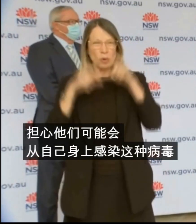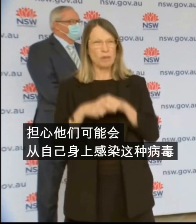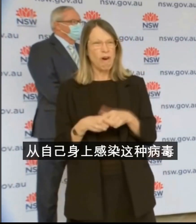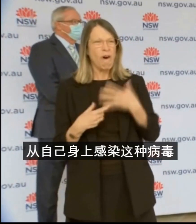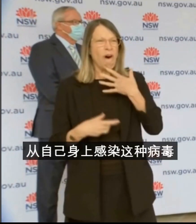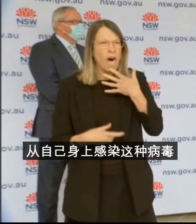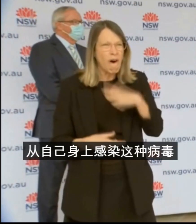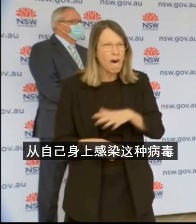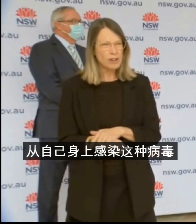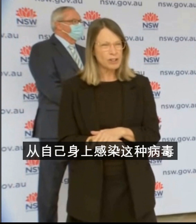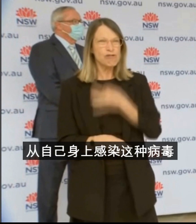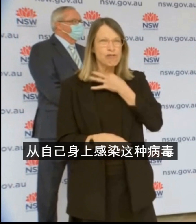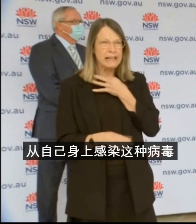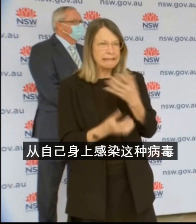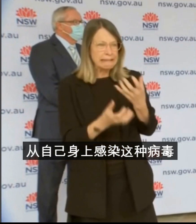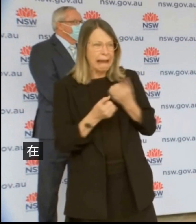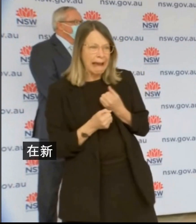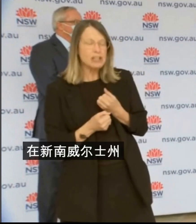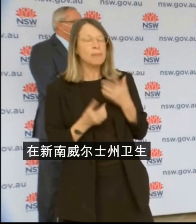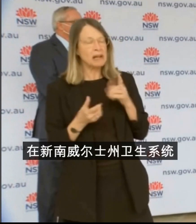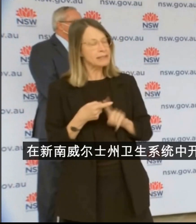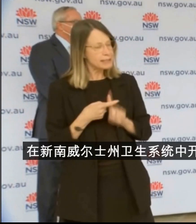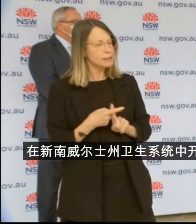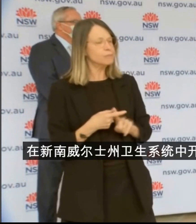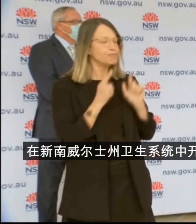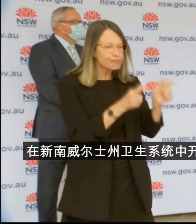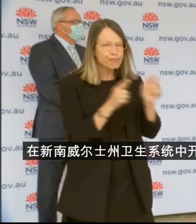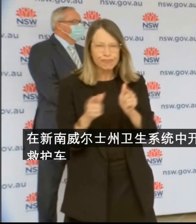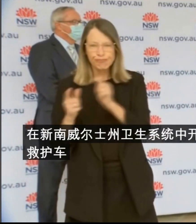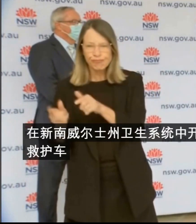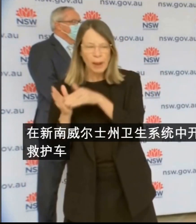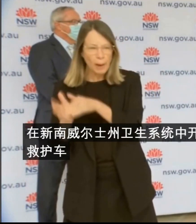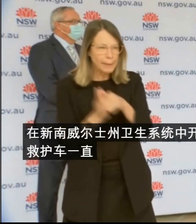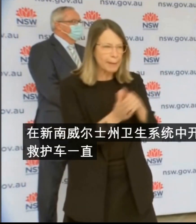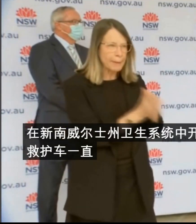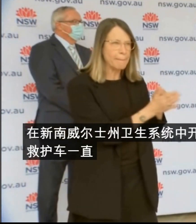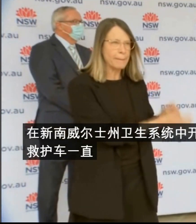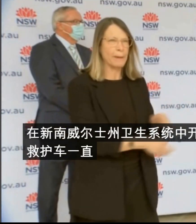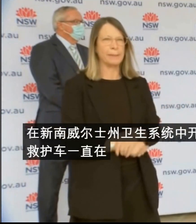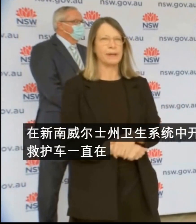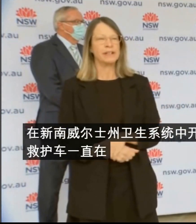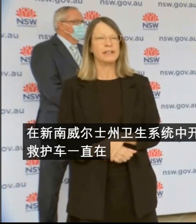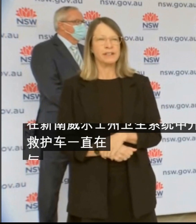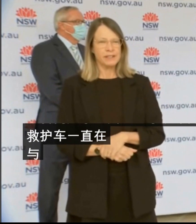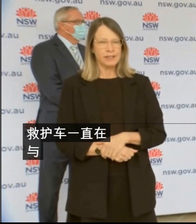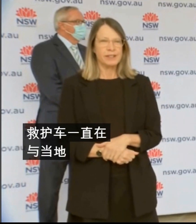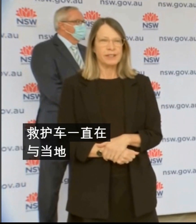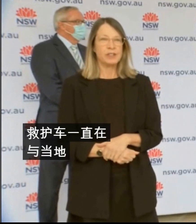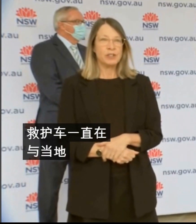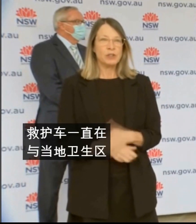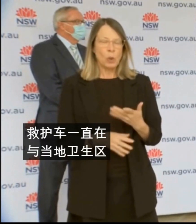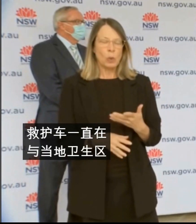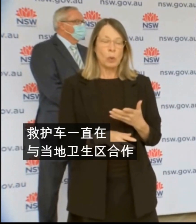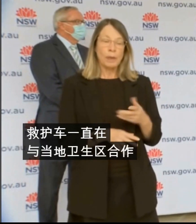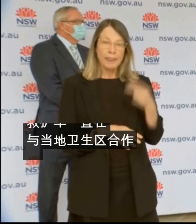themselves. There's been a lot of activity across the New South Wales health system where ambulance has been engaging, particularly with the local